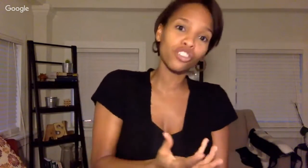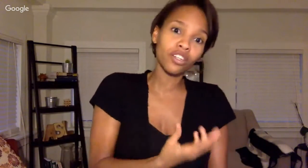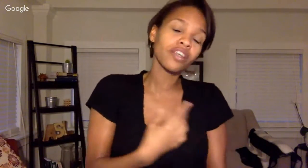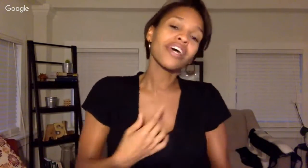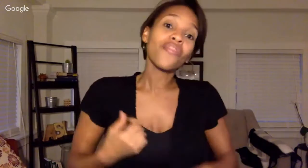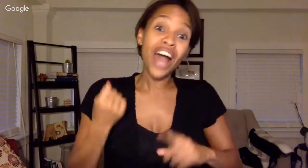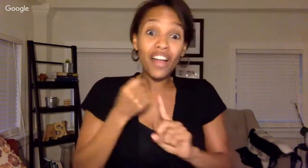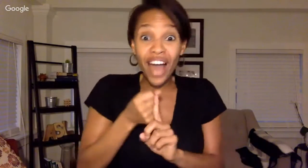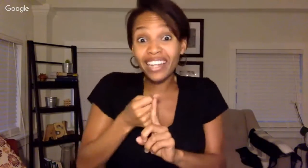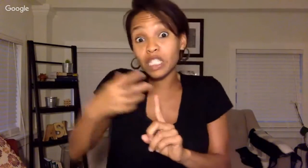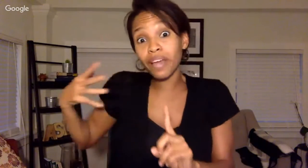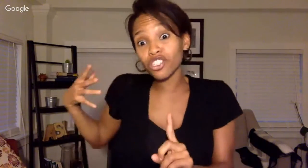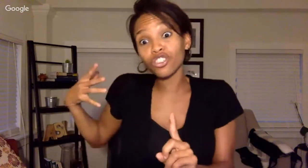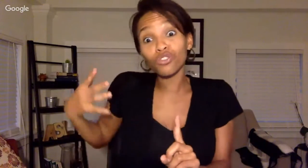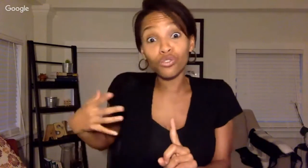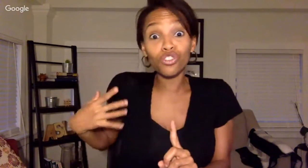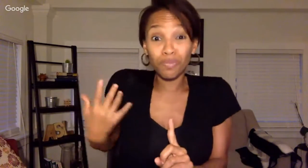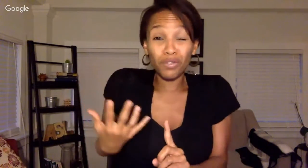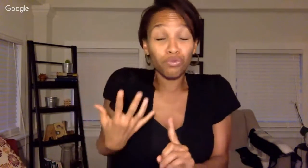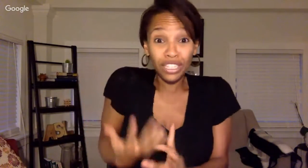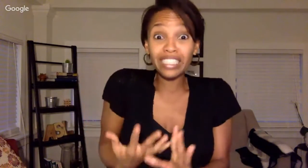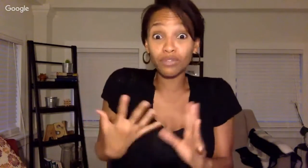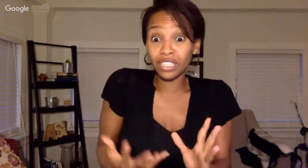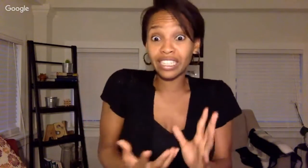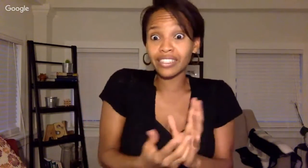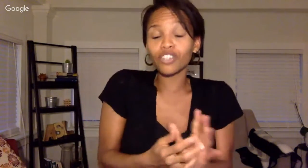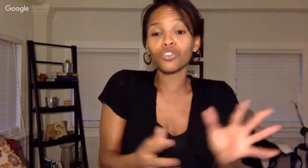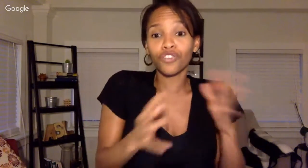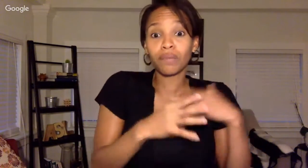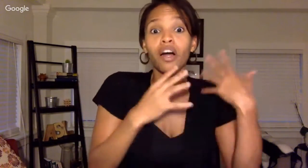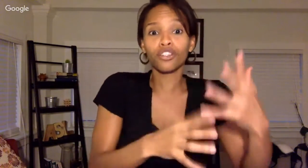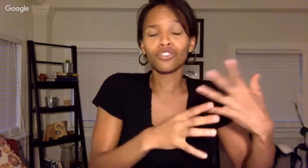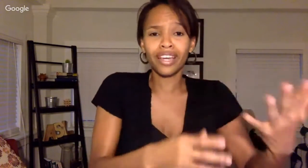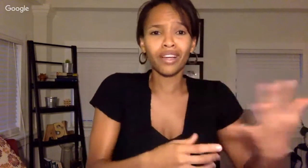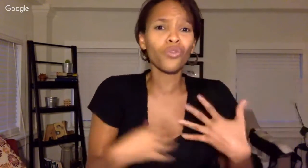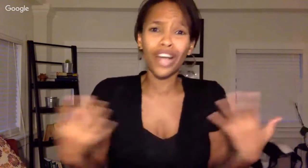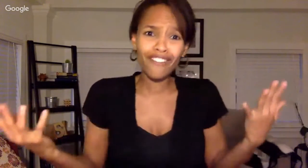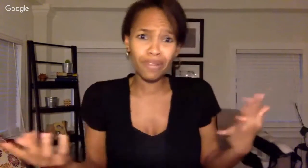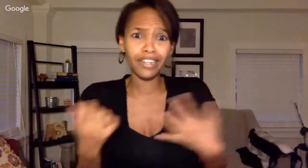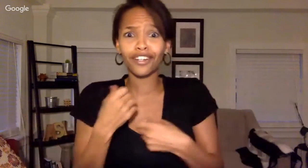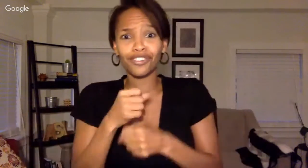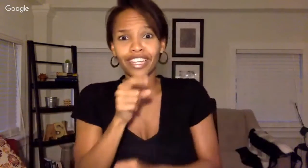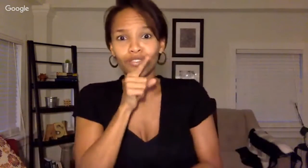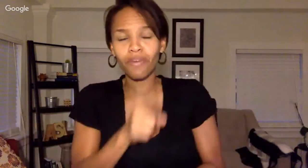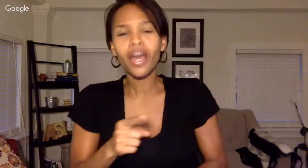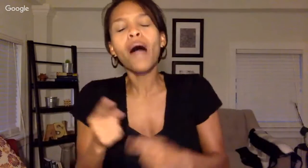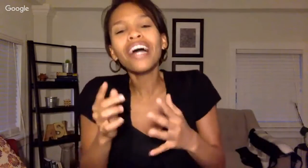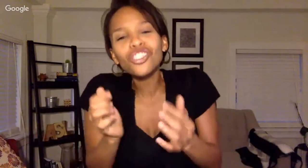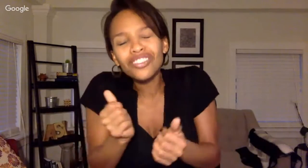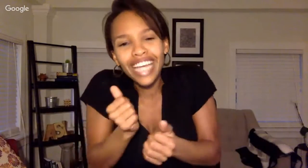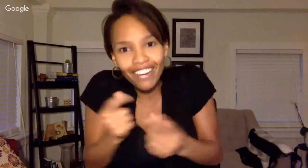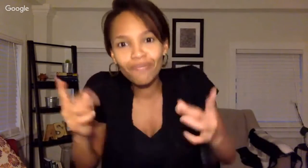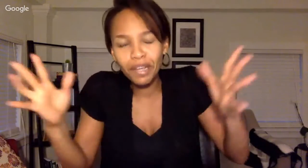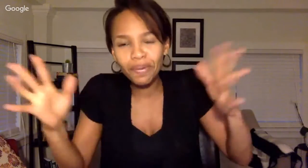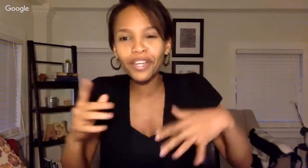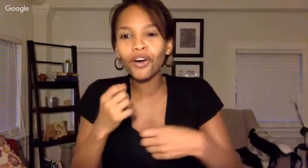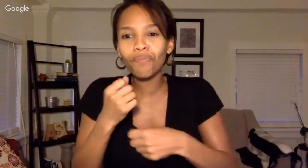information that expansion you do could be really, really essential for them understanding, or everybody understands what, I mean, I shouldn't say everybody, but you know,